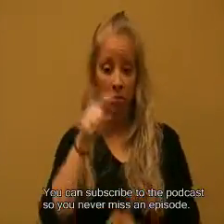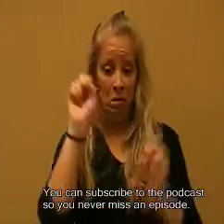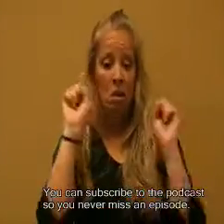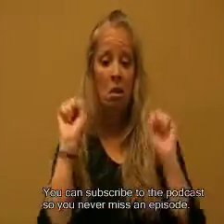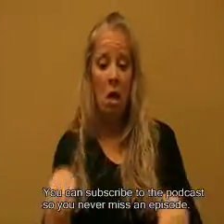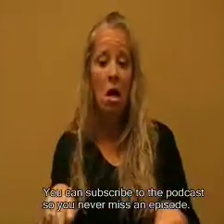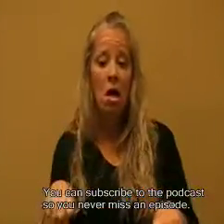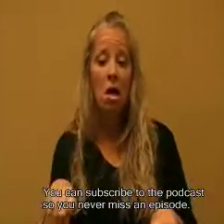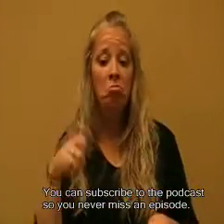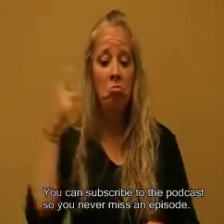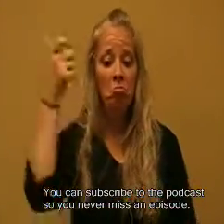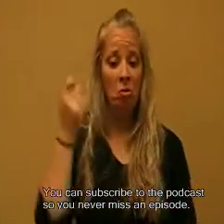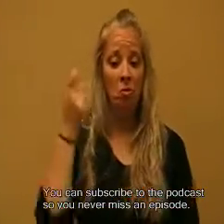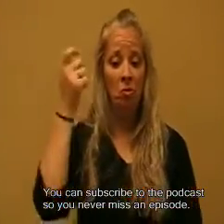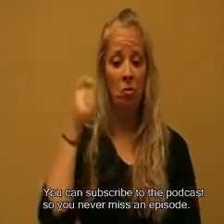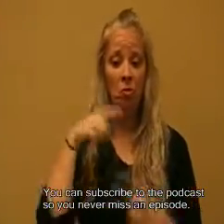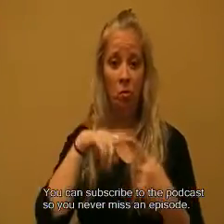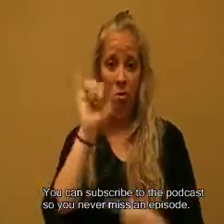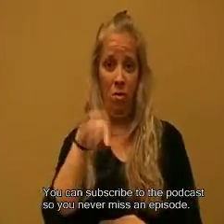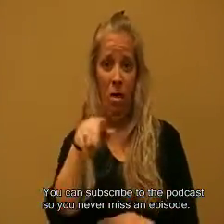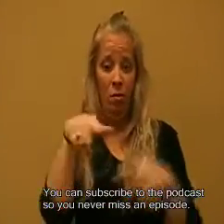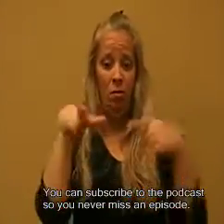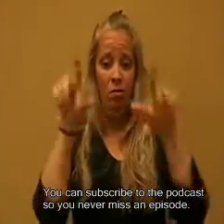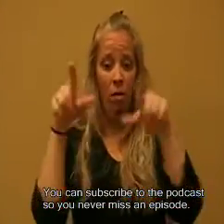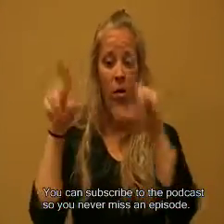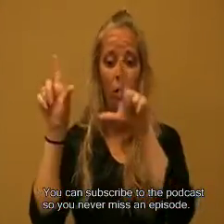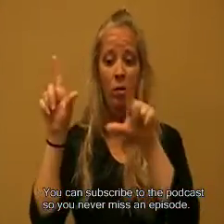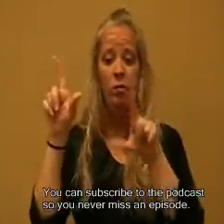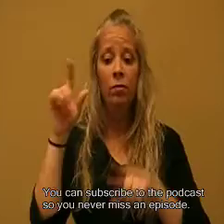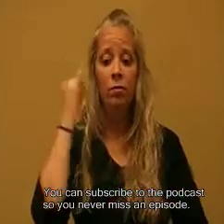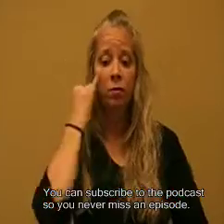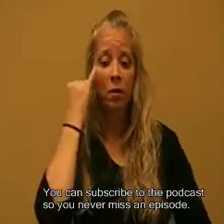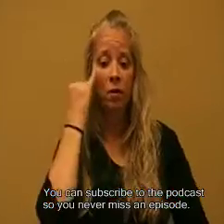You can subscribe to the podcast so you never miss an episode.